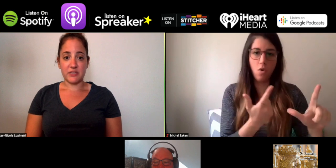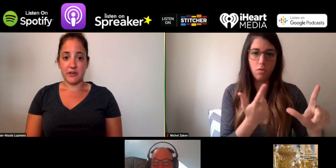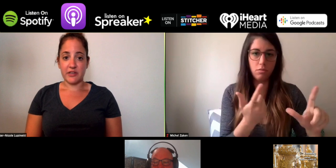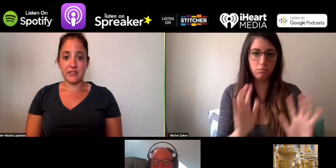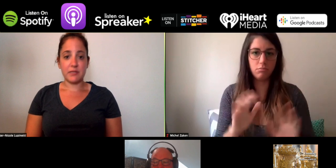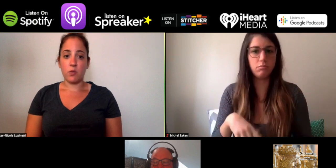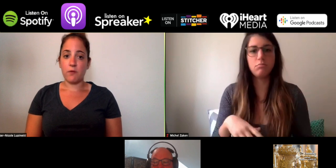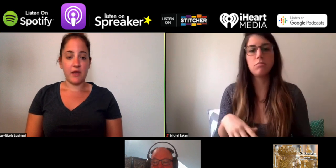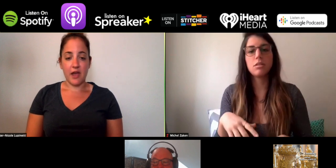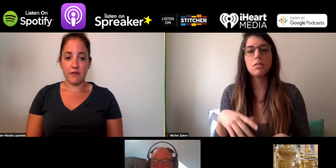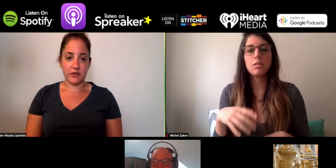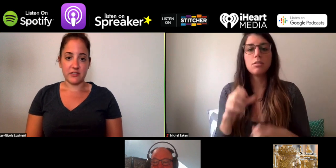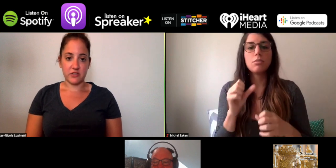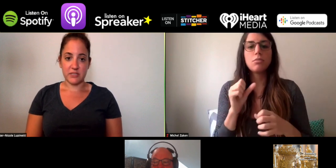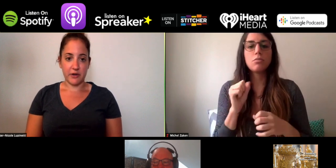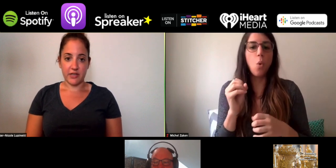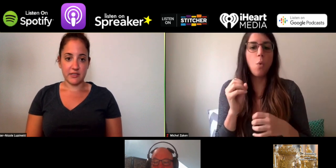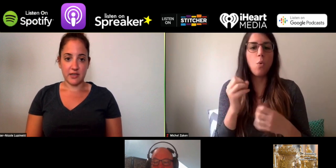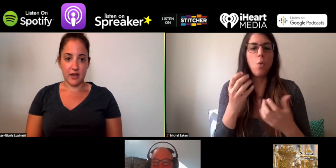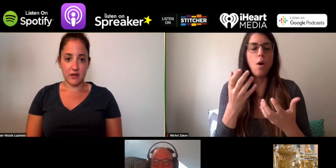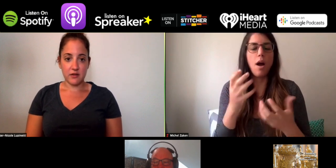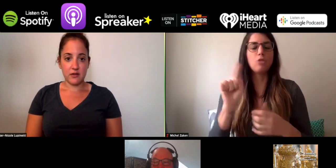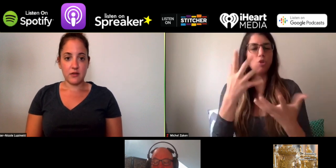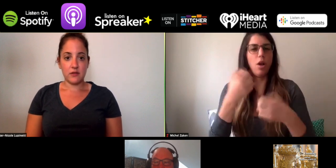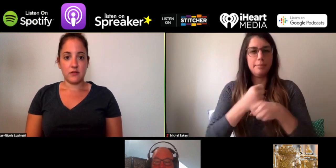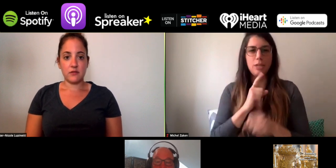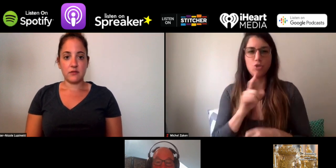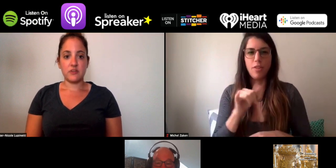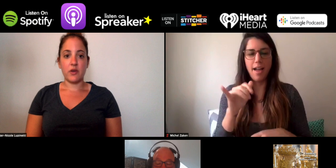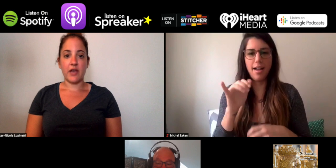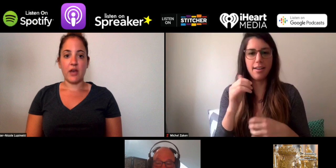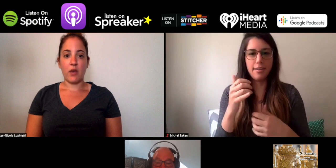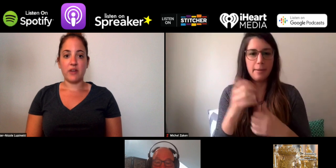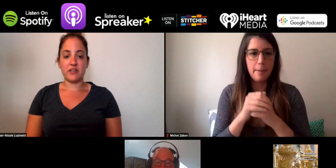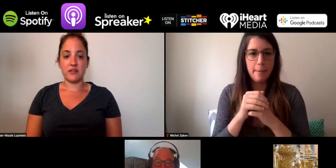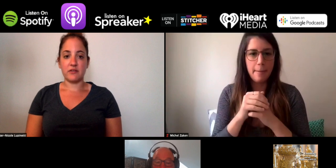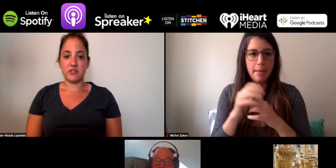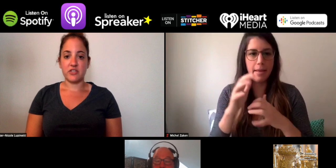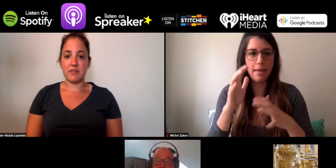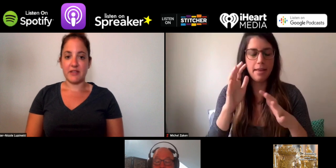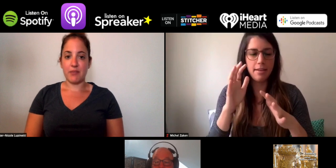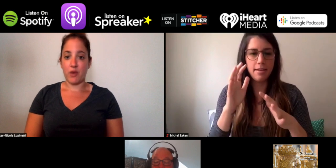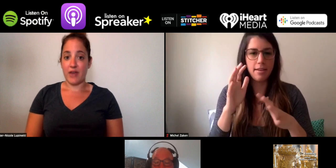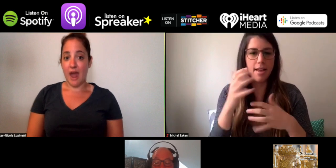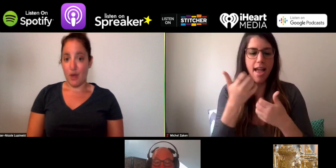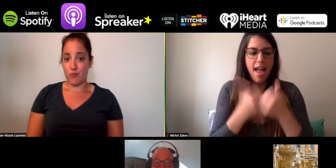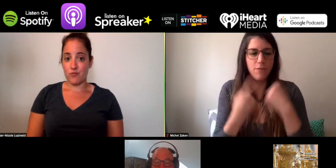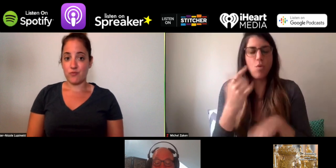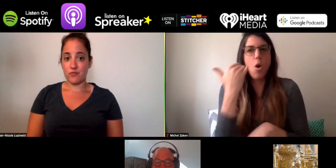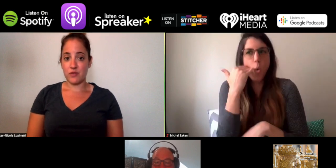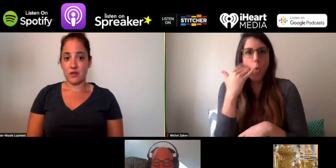people's experiences, but it won't fit every listener's experience today. In the broadest sense. And I wanted to just make that point